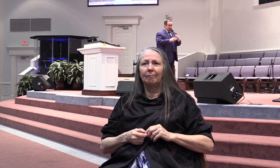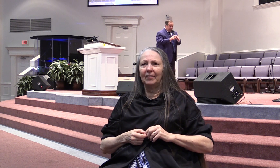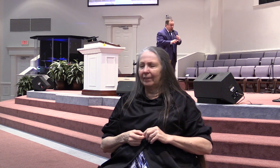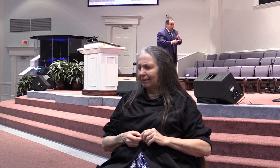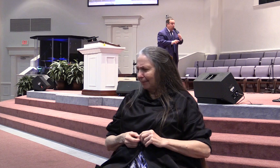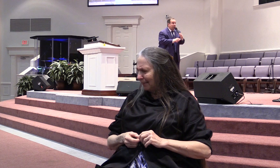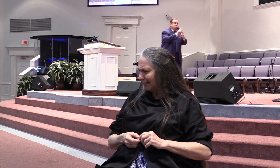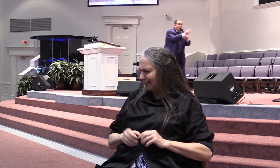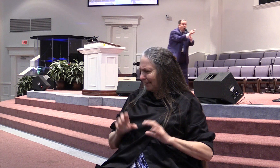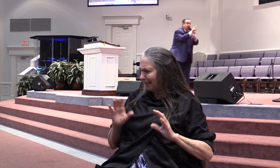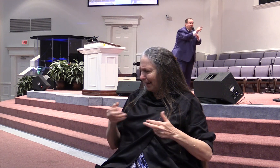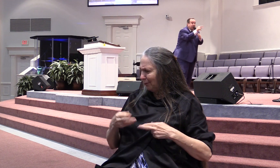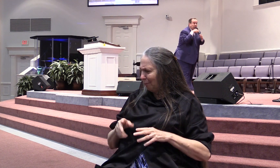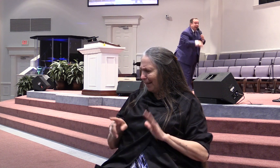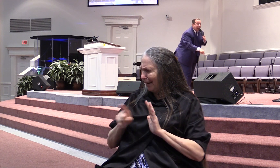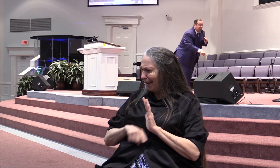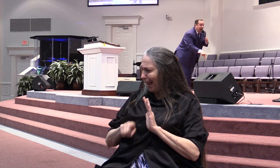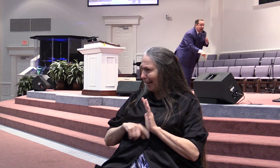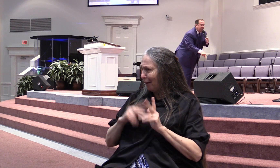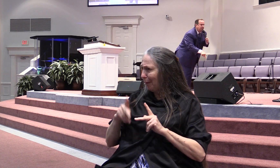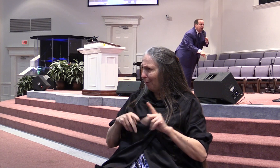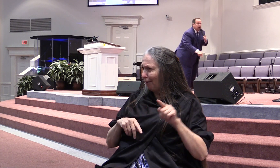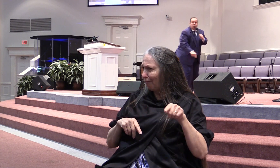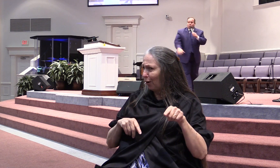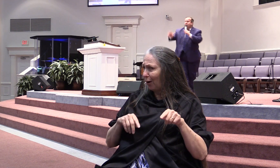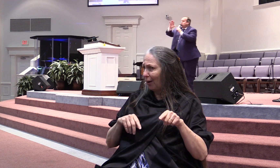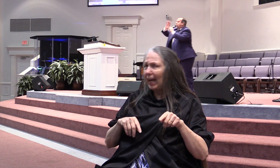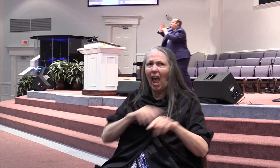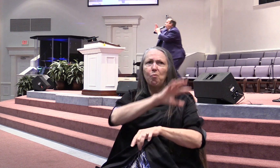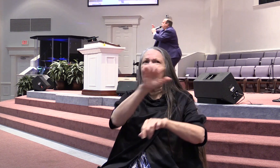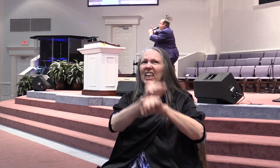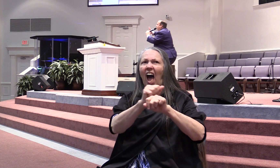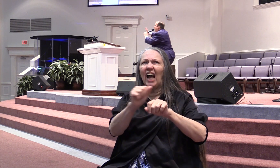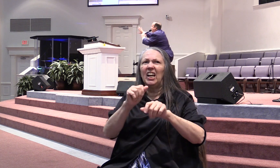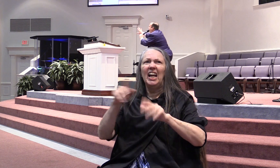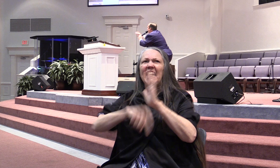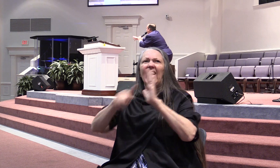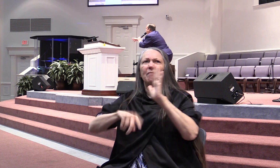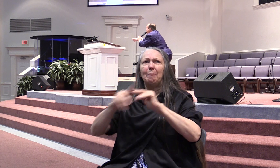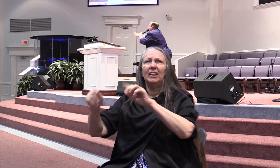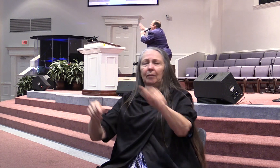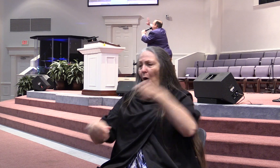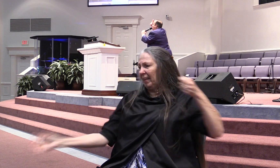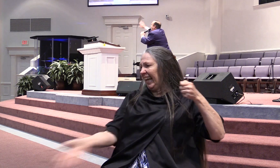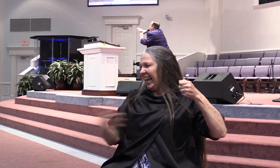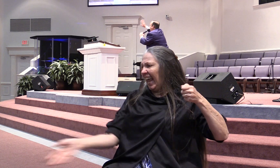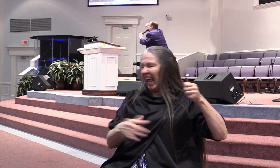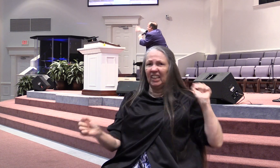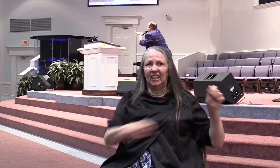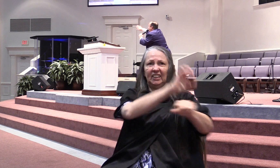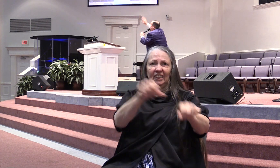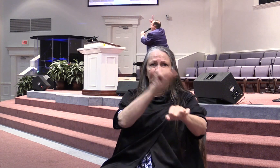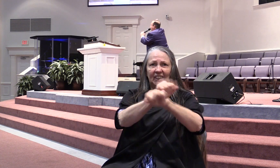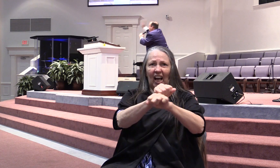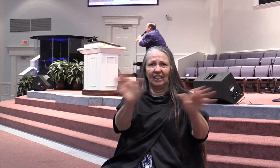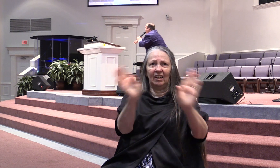With a big room with a door that locks from the outside. So we can just put all those people in there, lock it up, let them whine and cry